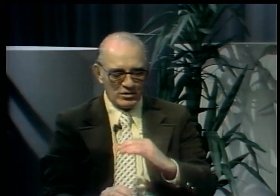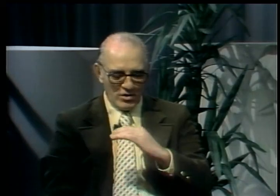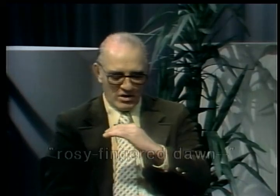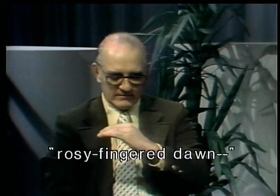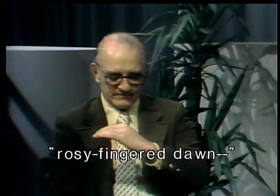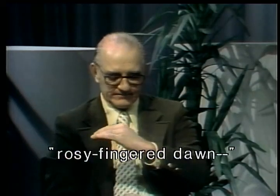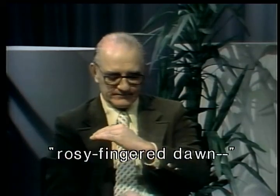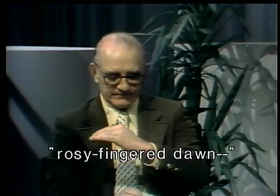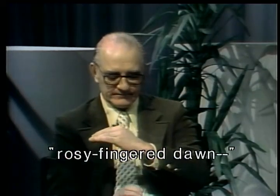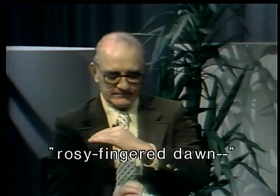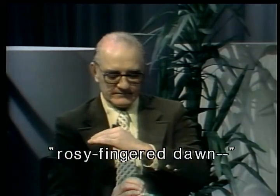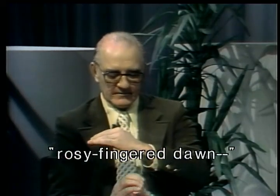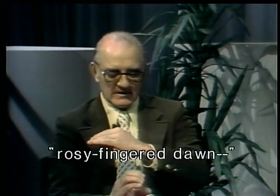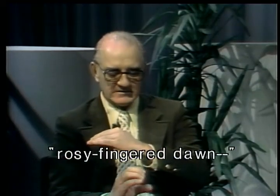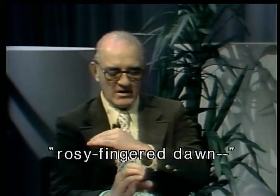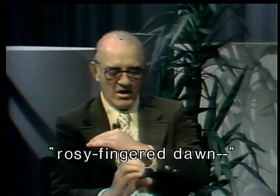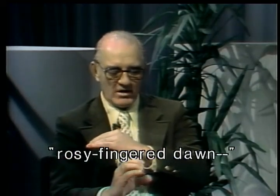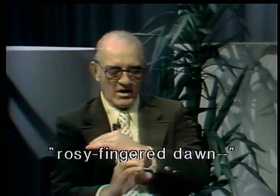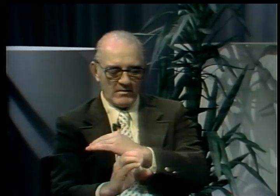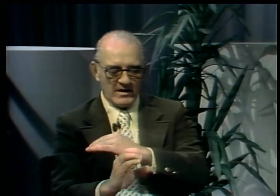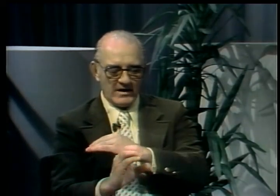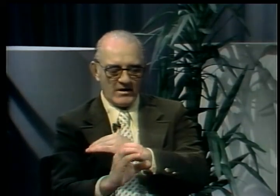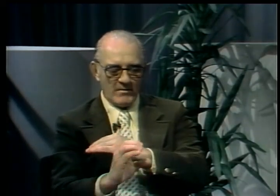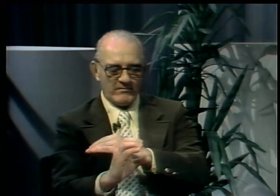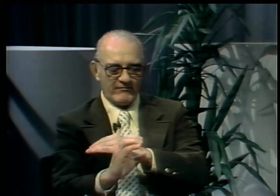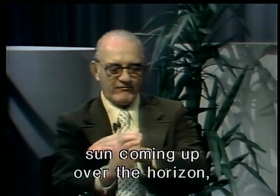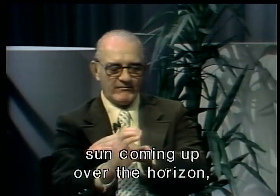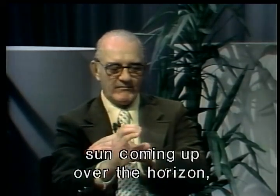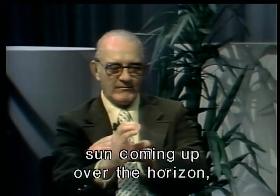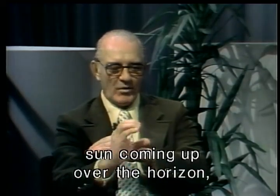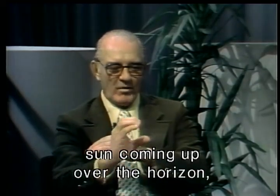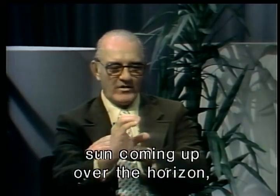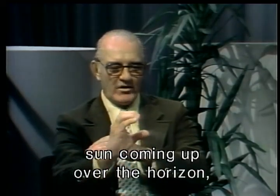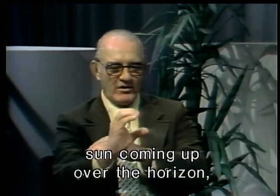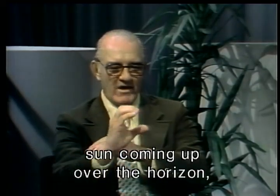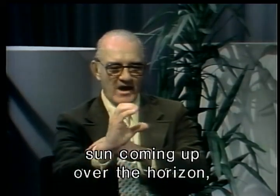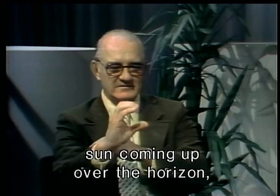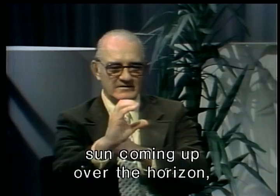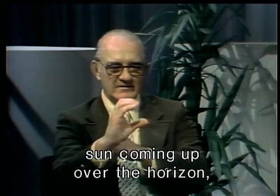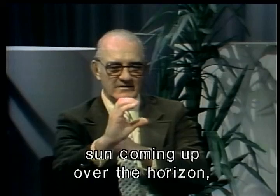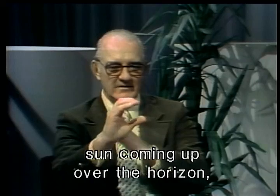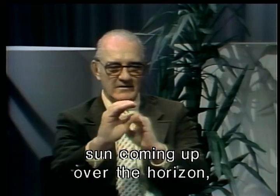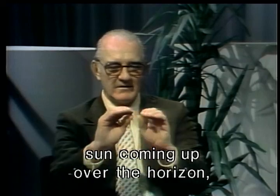dawn. Sun coming up over the horizon,